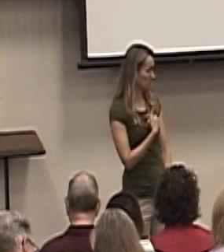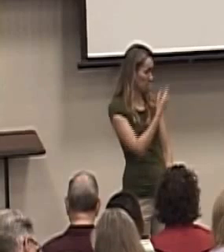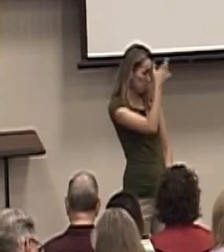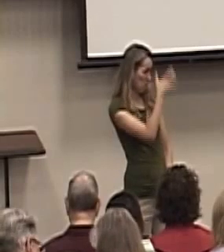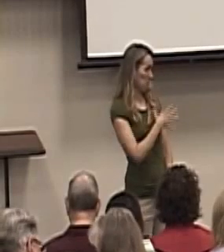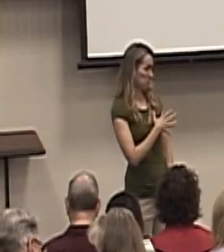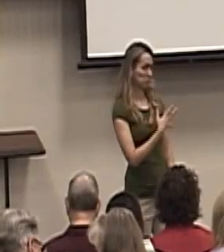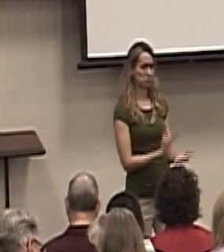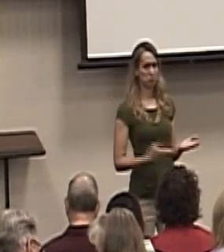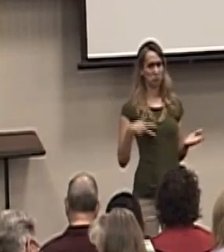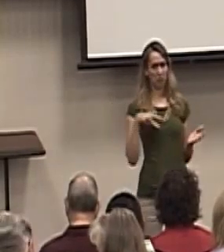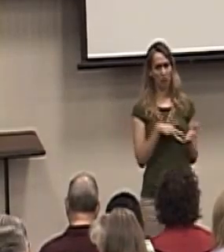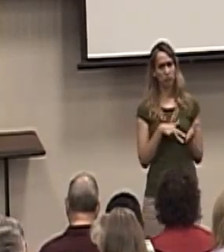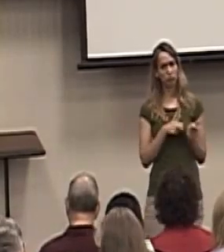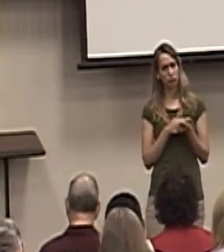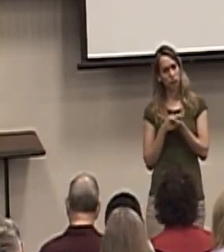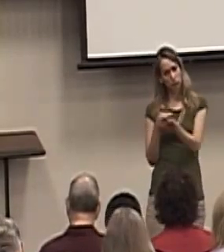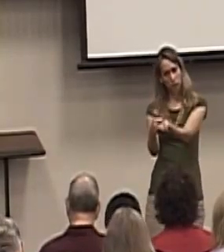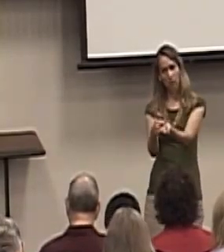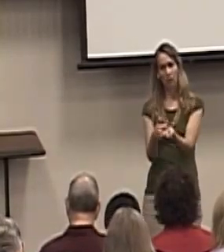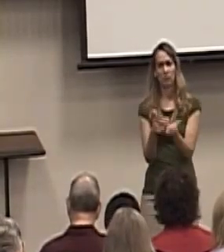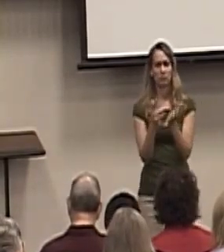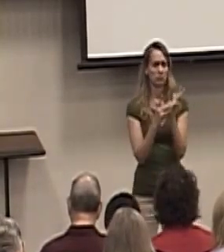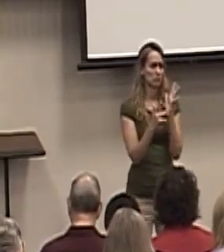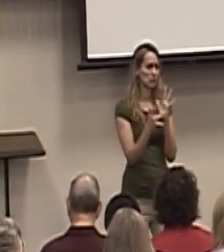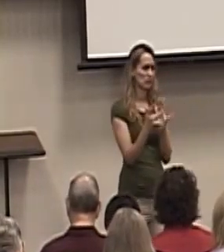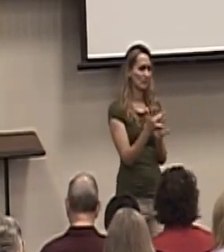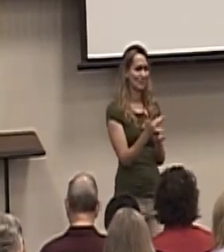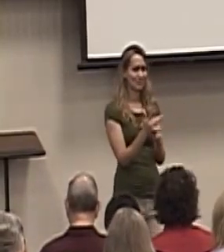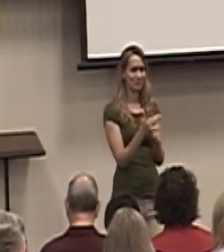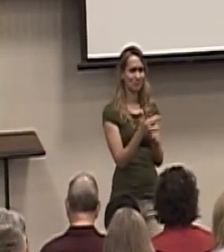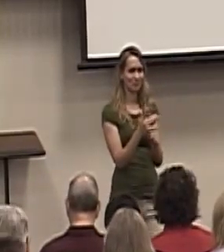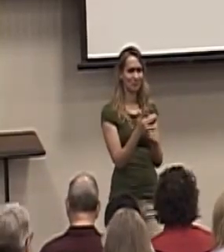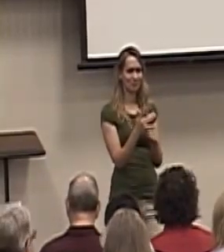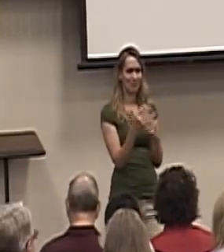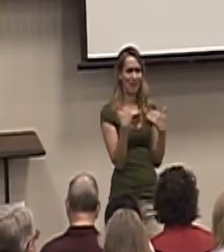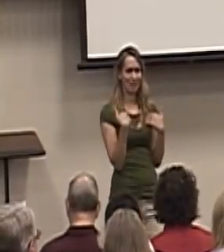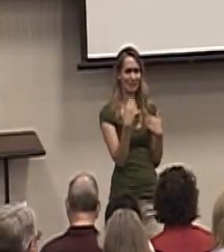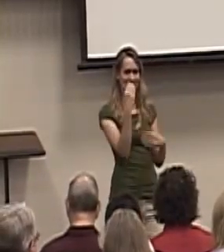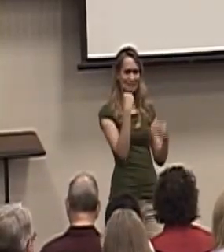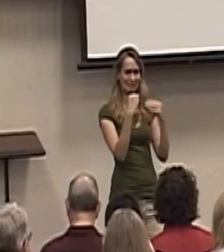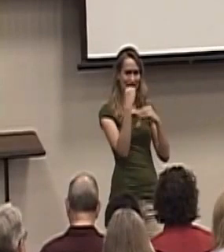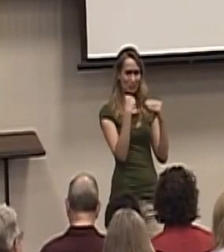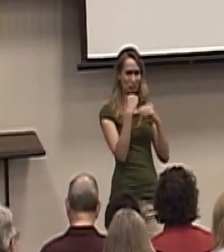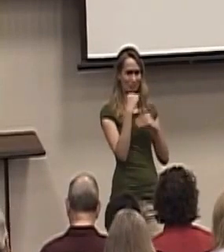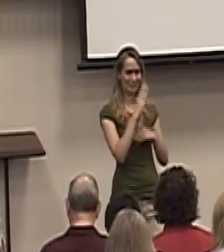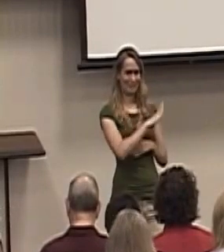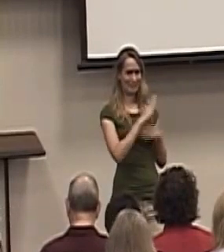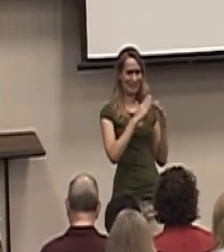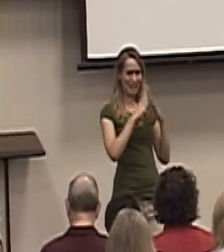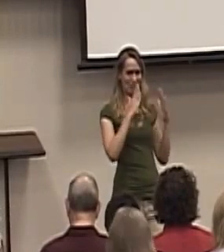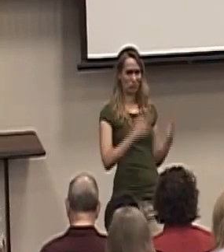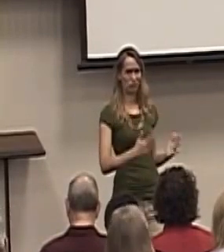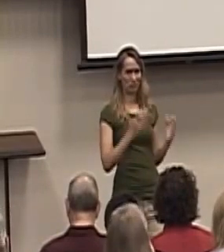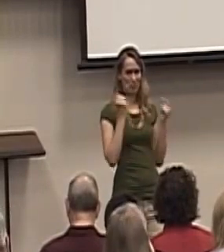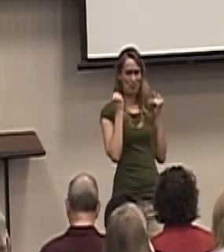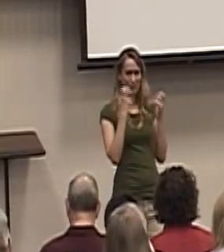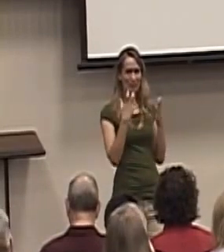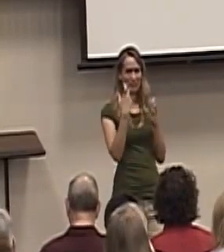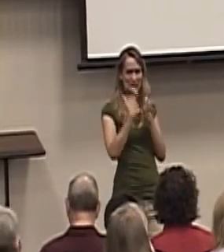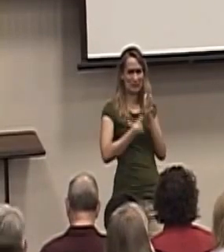him. While Jesus was having dinner at Matthew's house, many tax